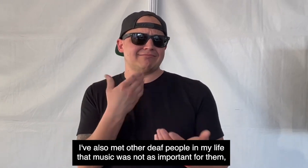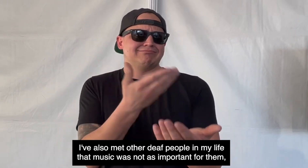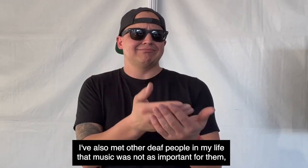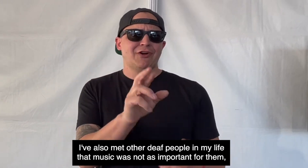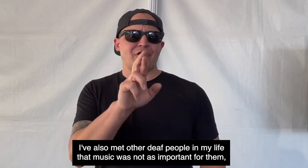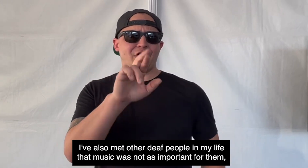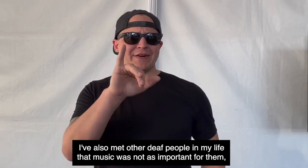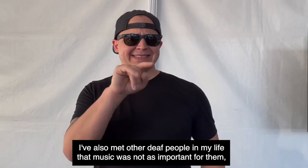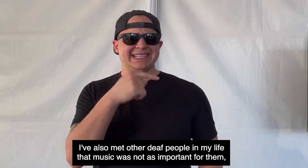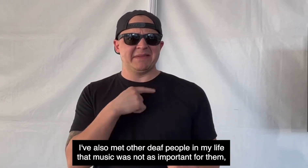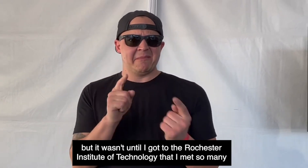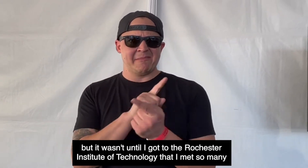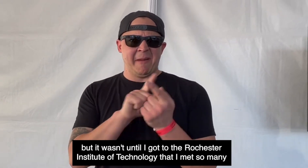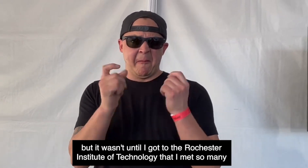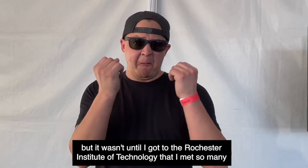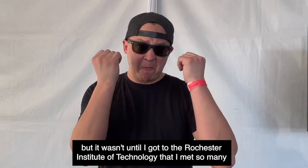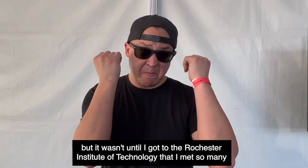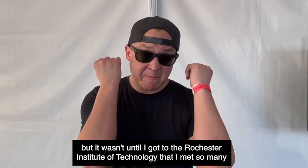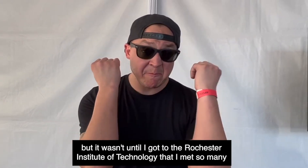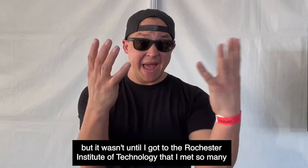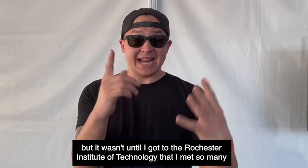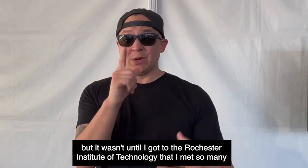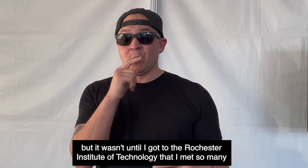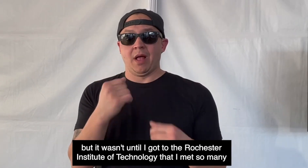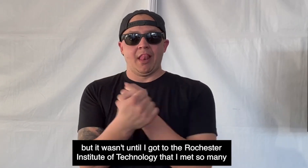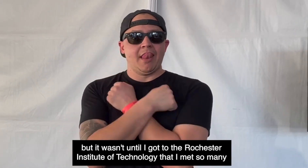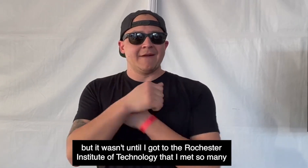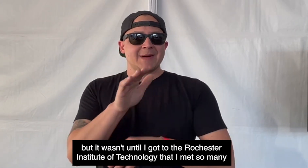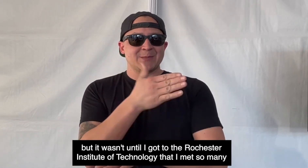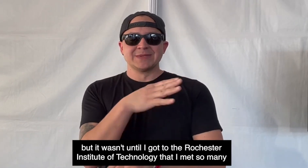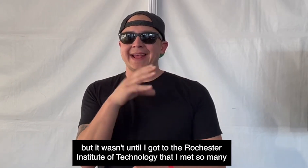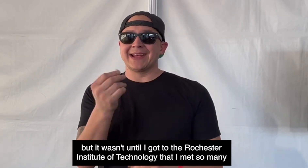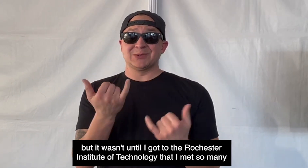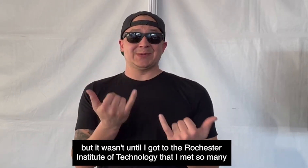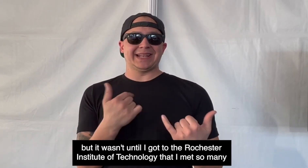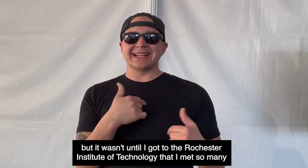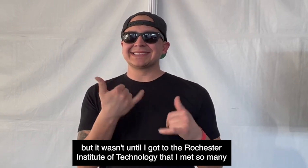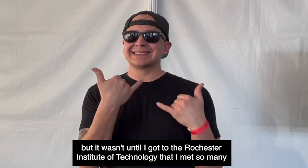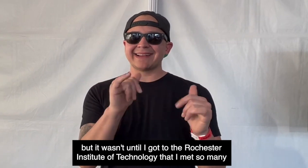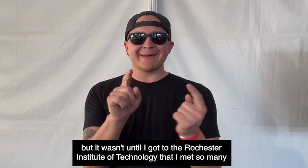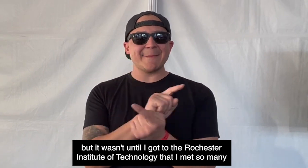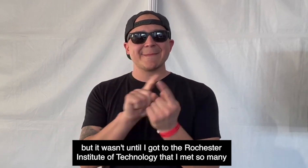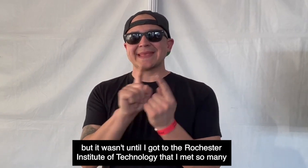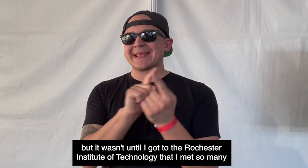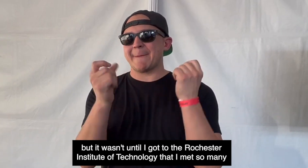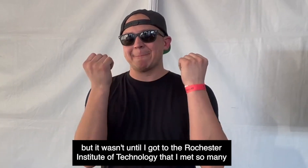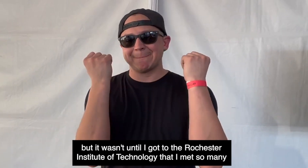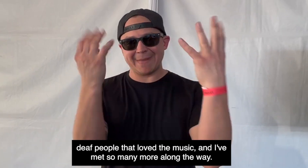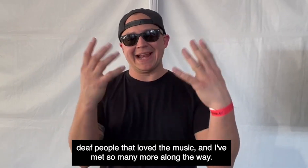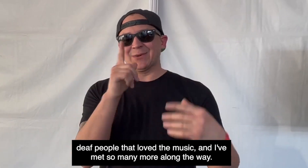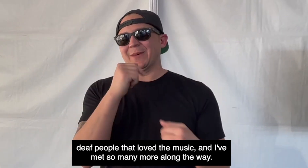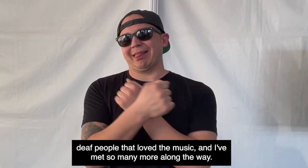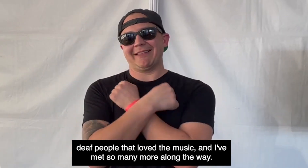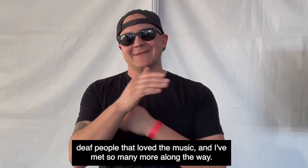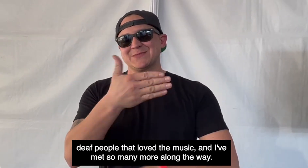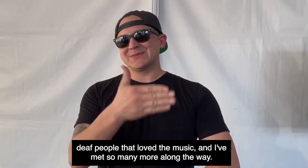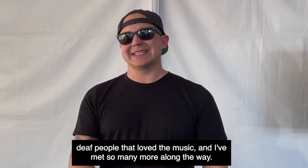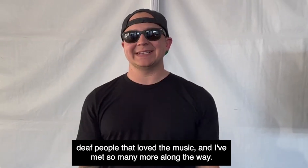as important for them, but it wasn't until I got to the Rochester Institute of Technology that I met so many deaf people that love the